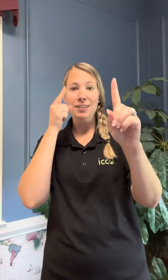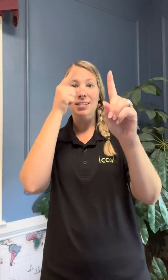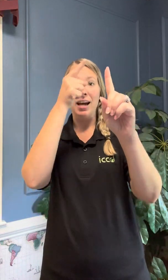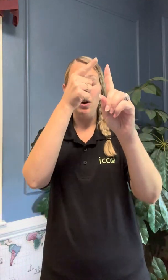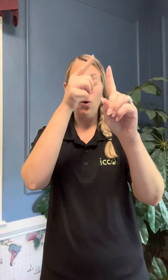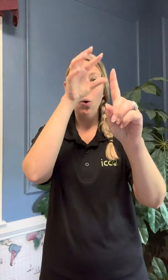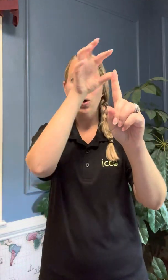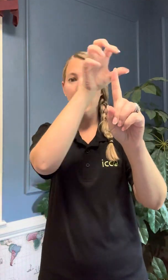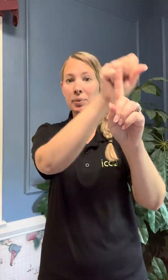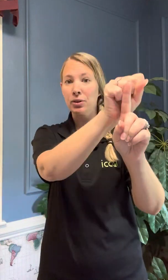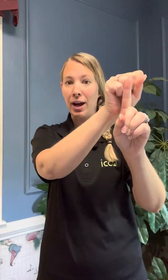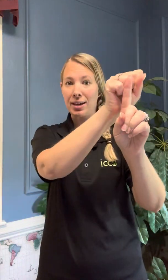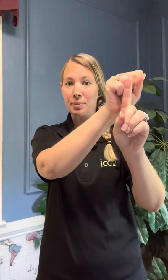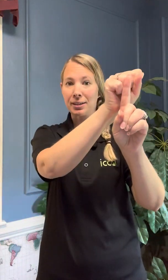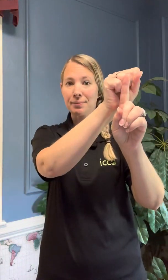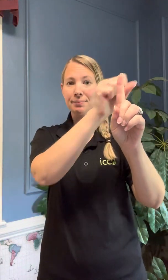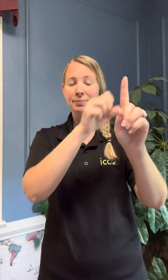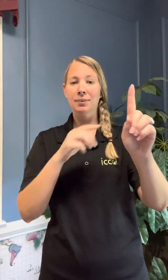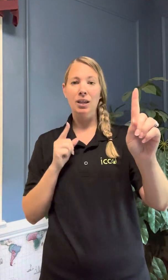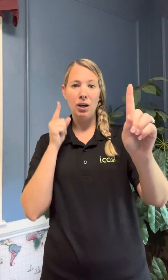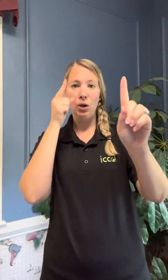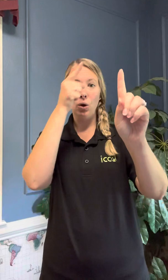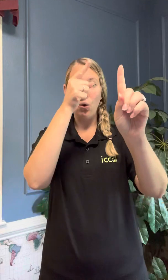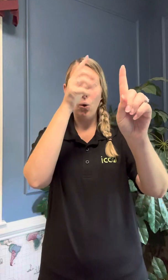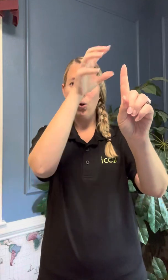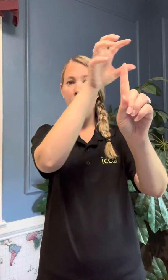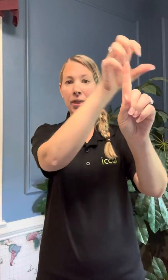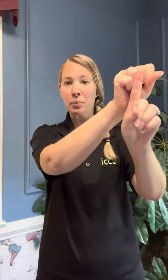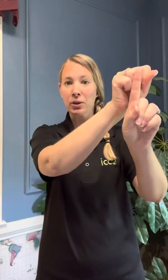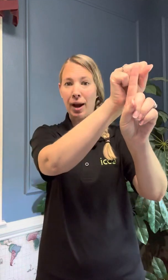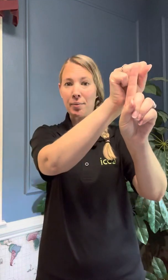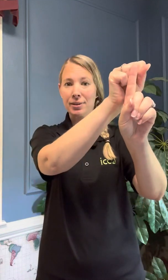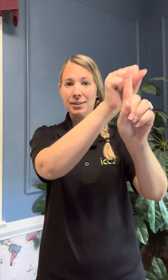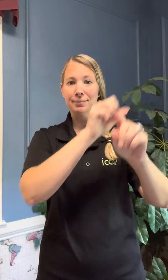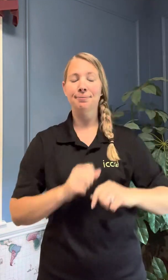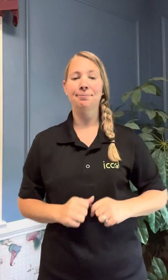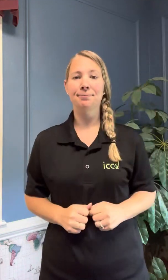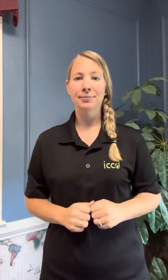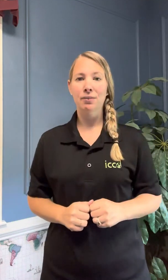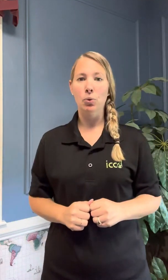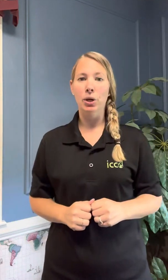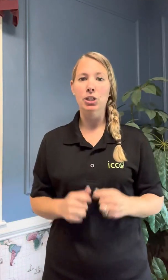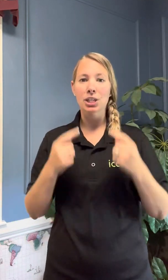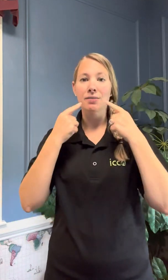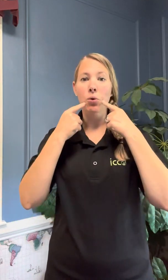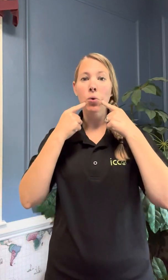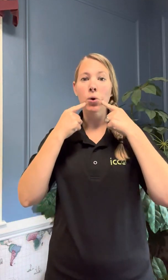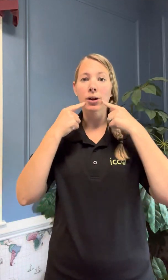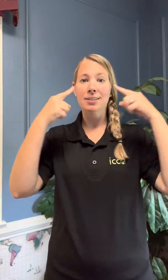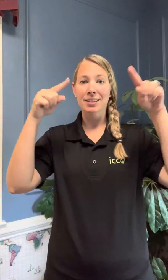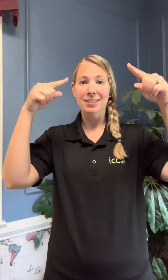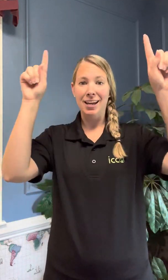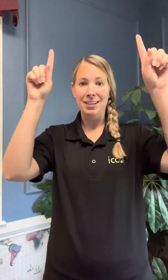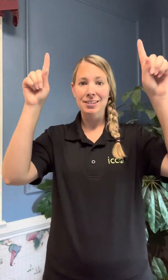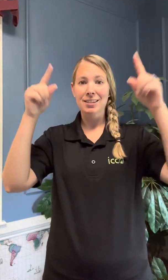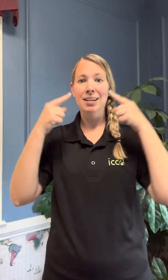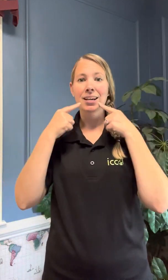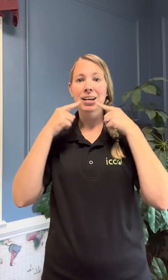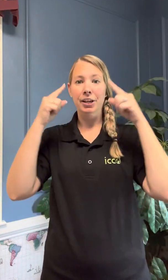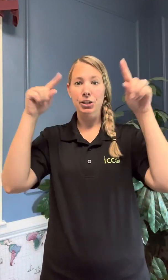that goal and we grab it. Goal, then we grab it for achieve. Or success.